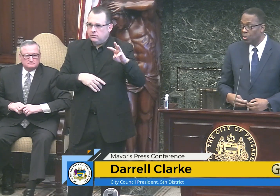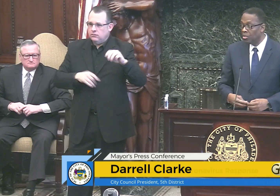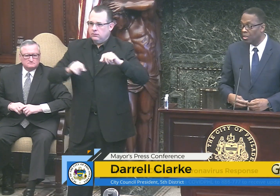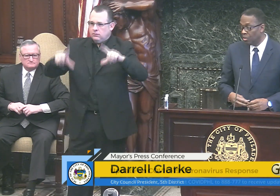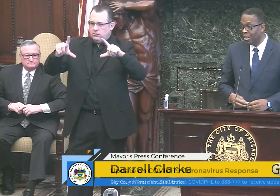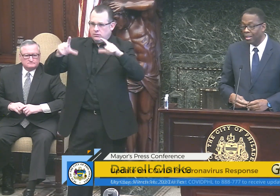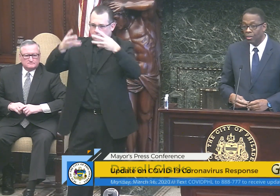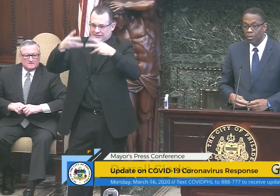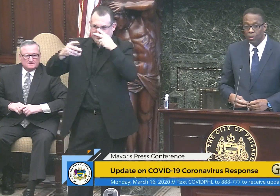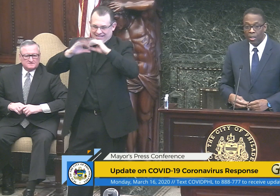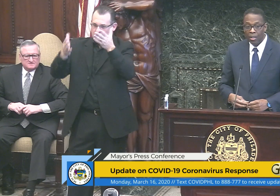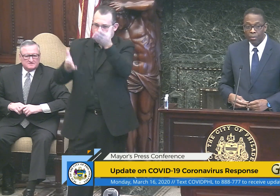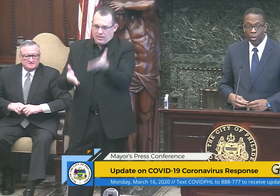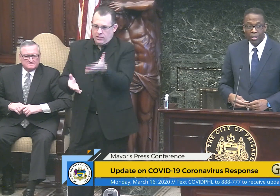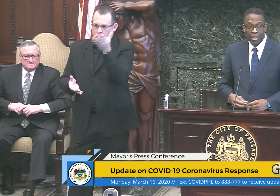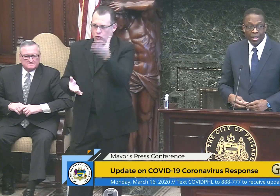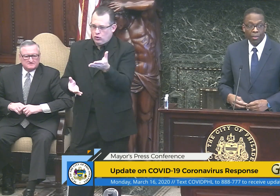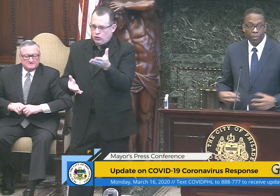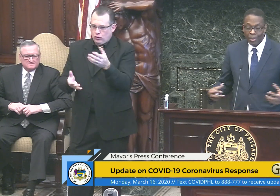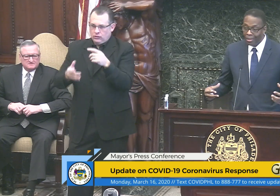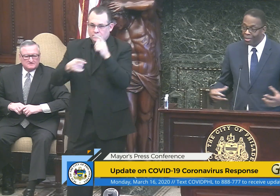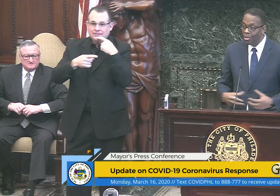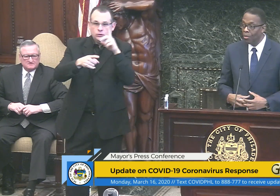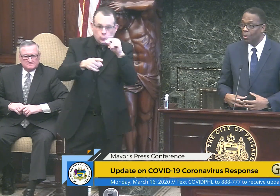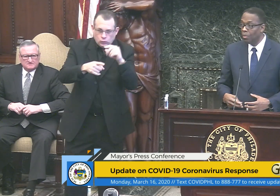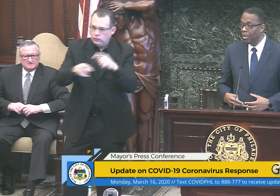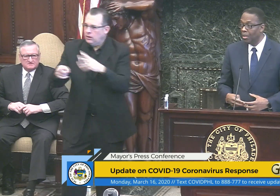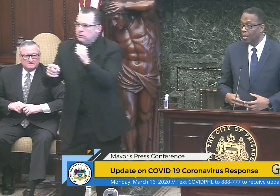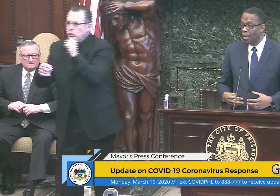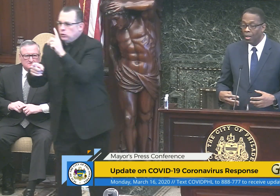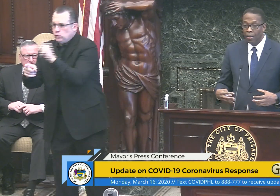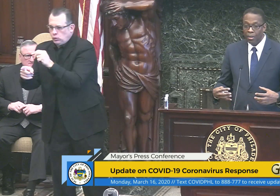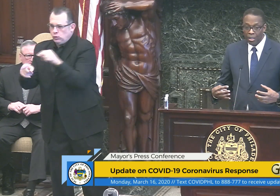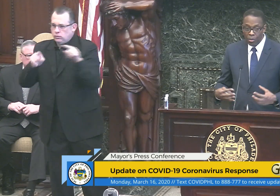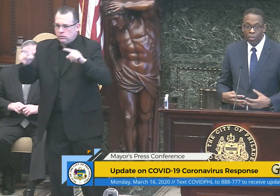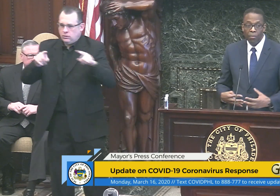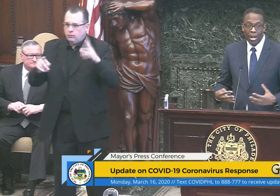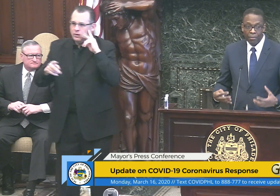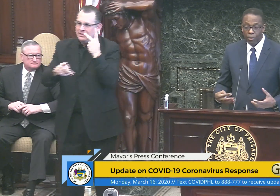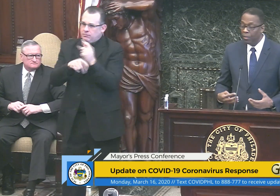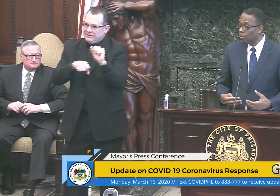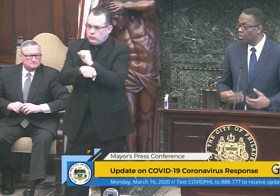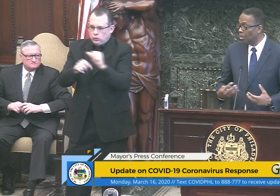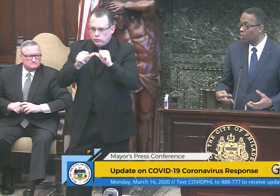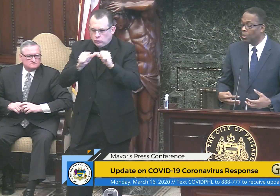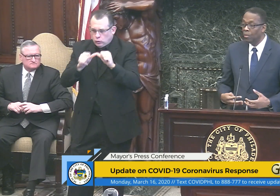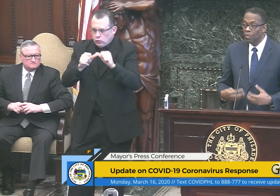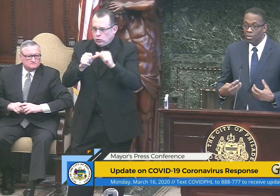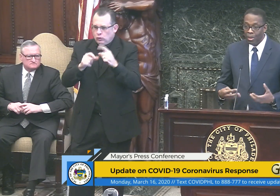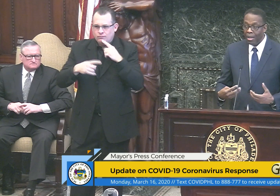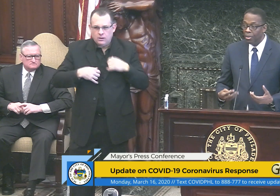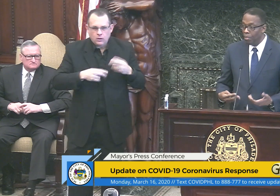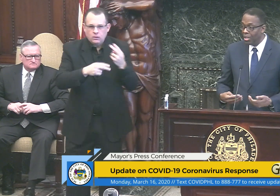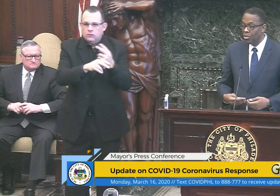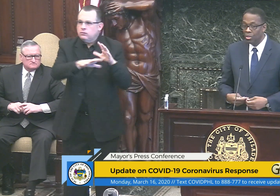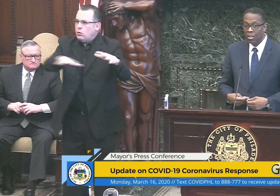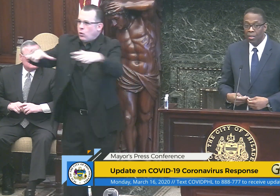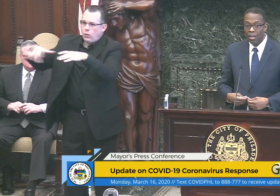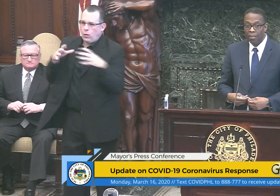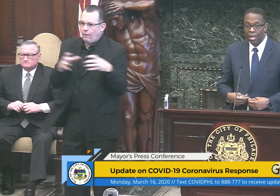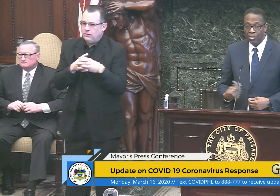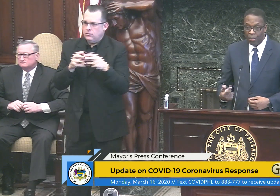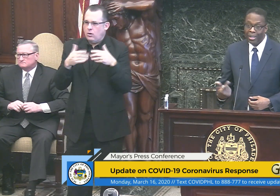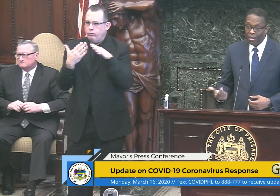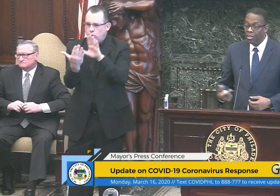what you should not do. Working together, continuing to be in a unified front, continuing to have the